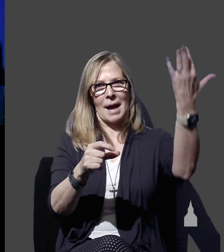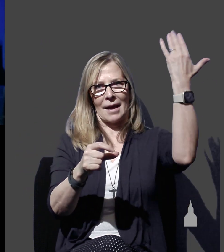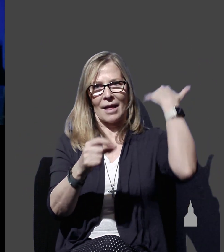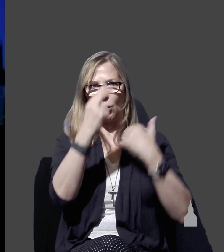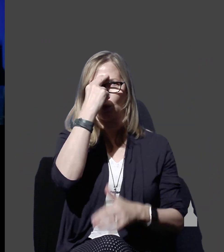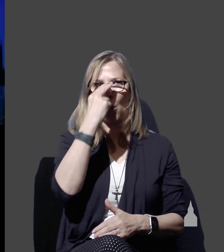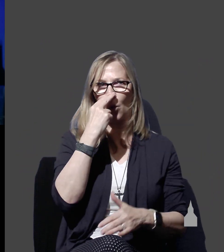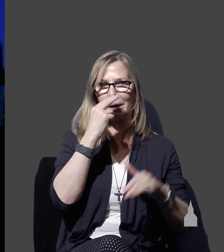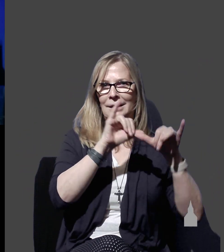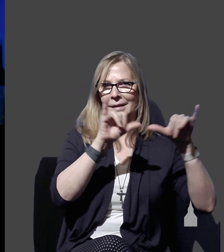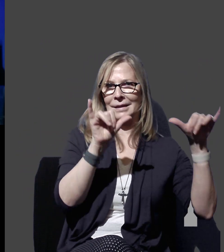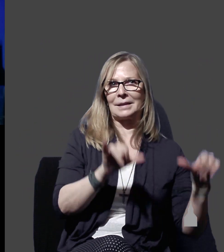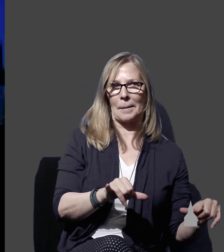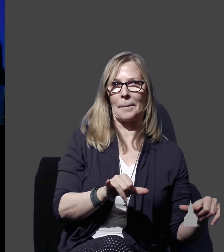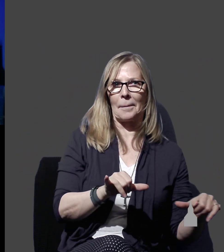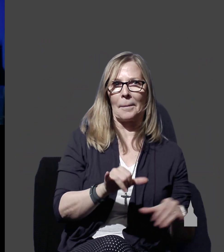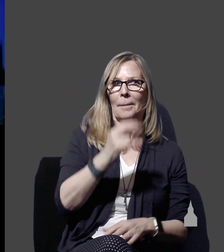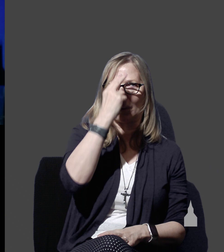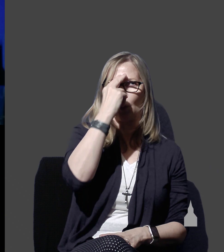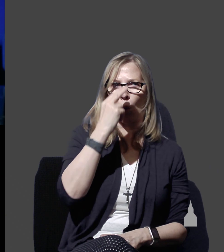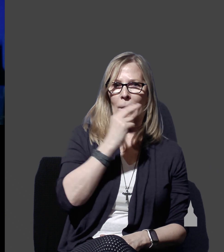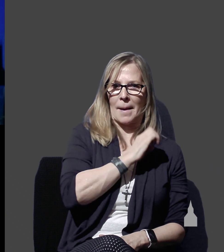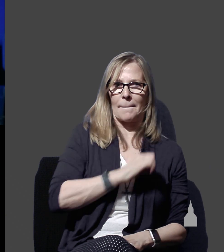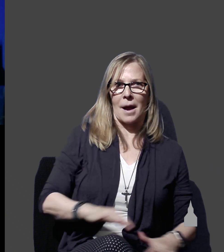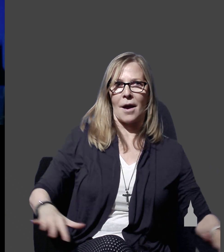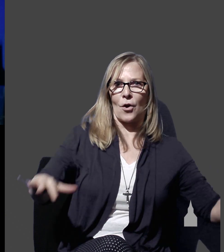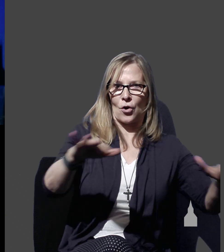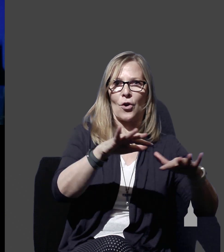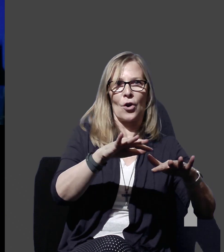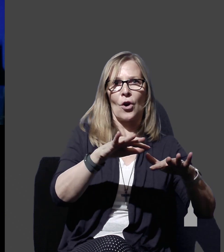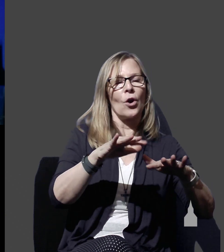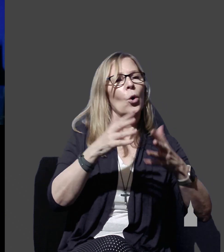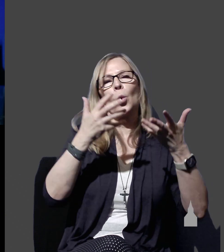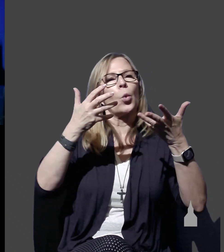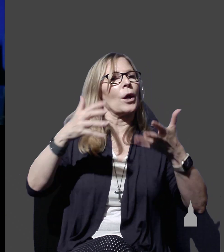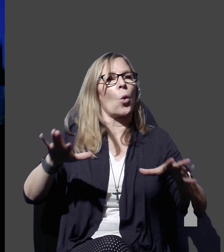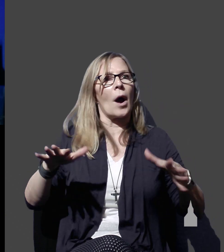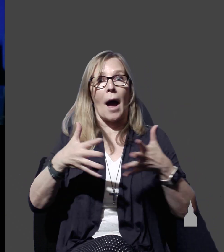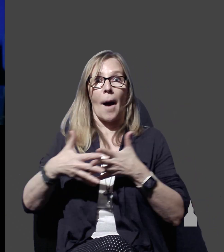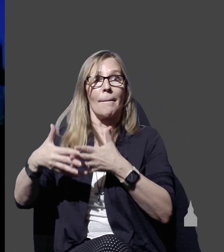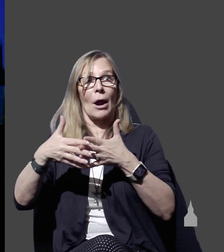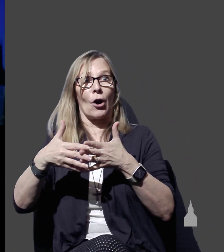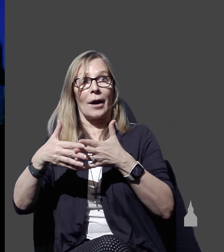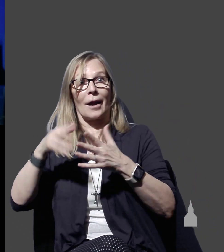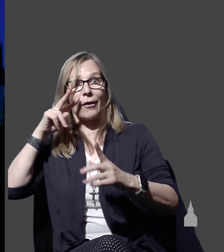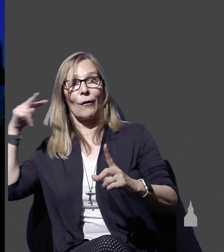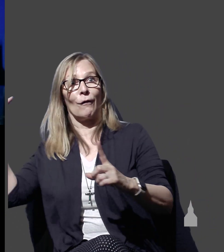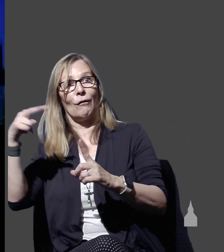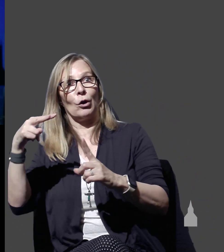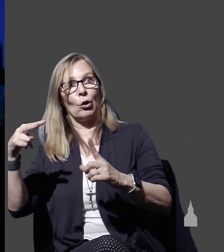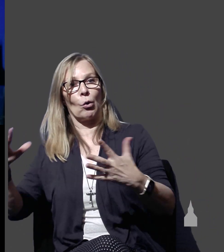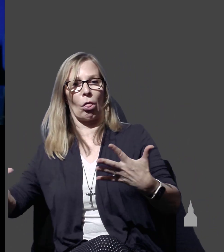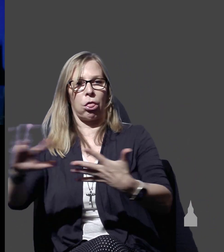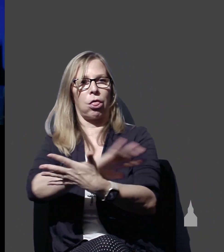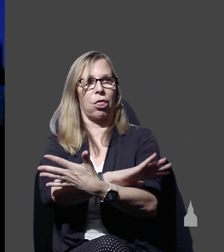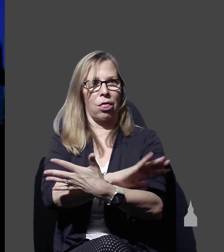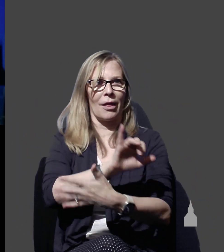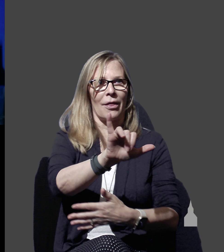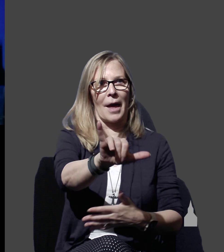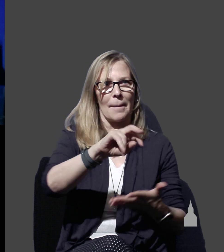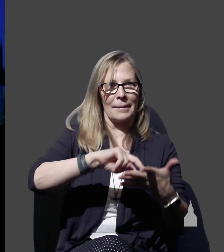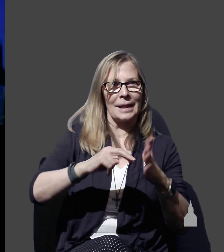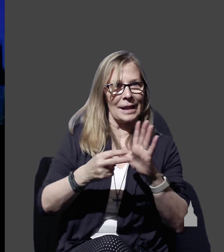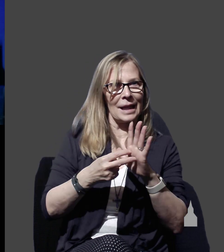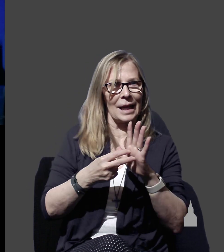used in the Roman system, in the Roman Empire, so that we don't get our American views and confuse ourselves